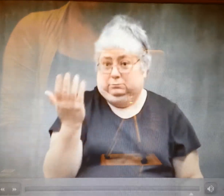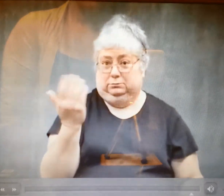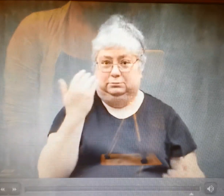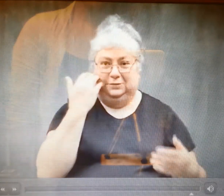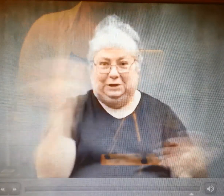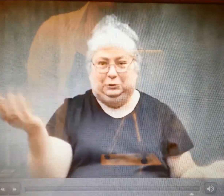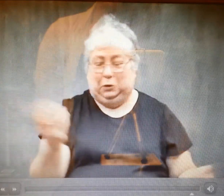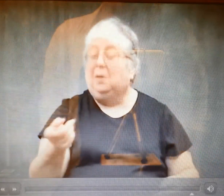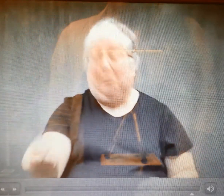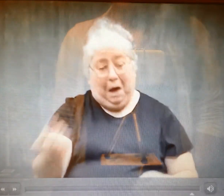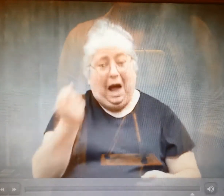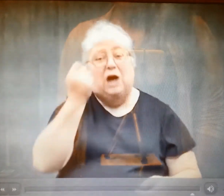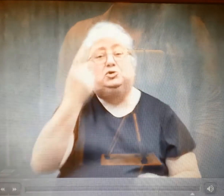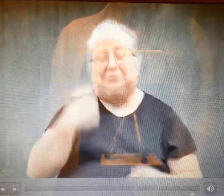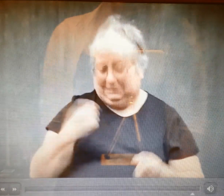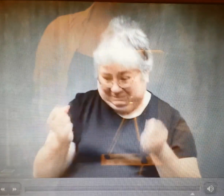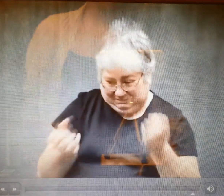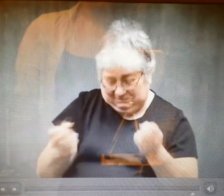interesting. Maybe she already knew.